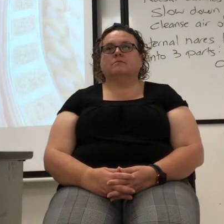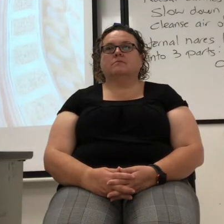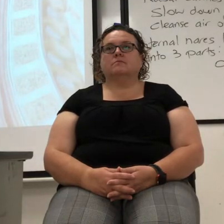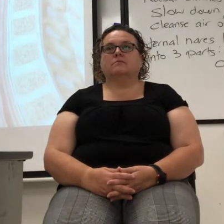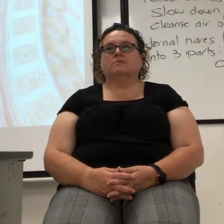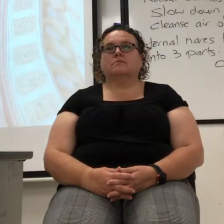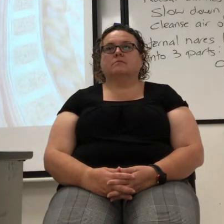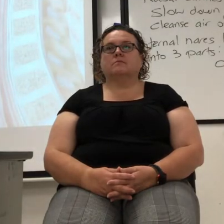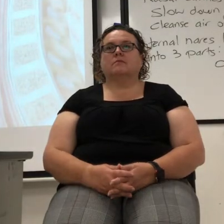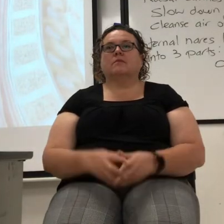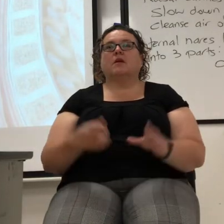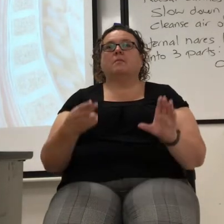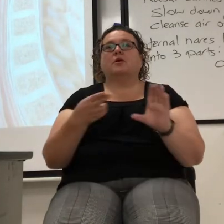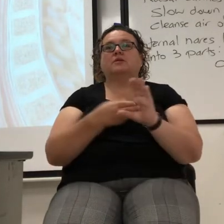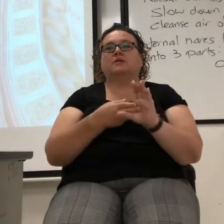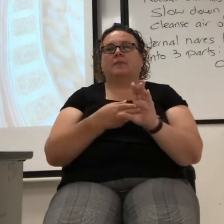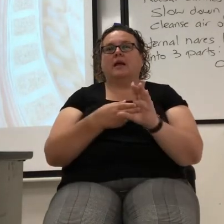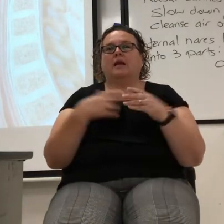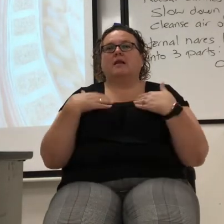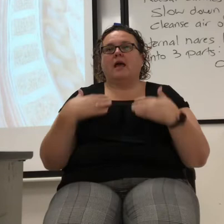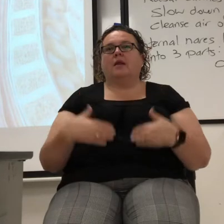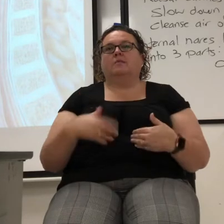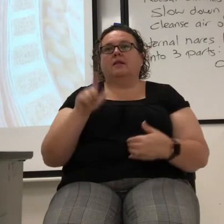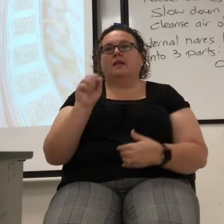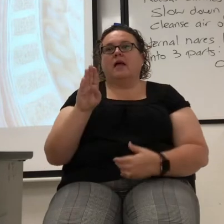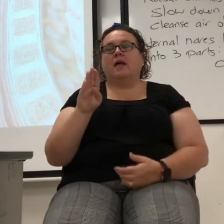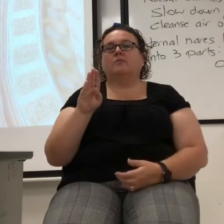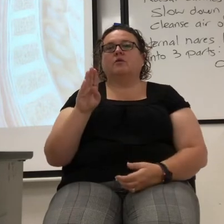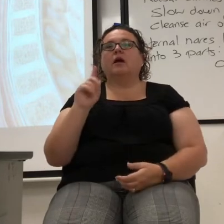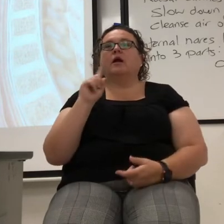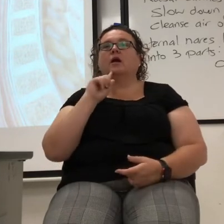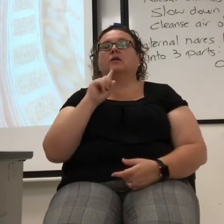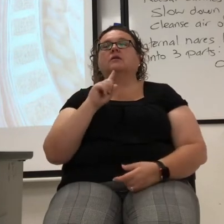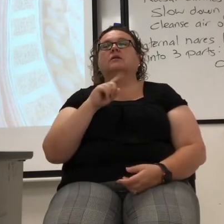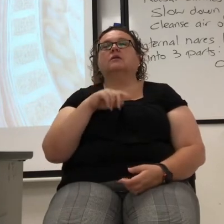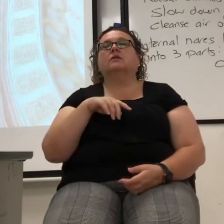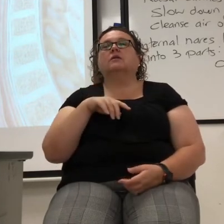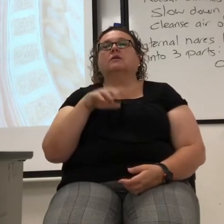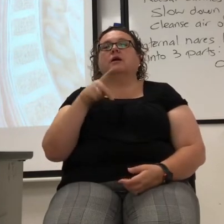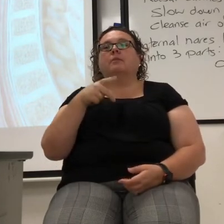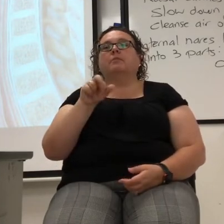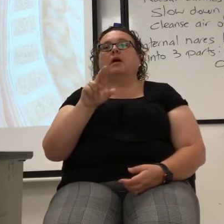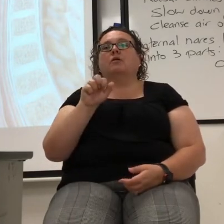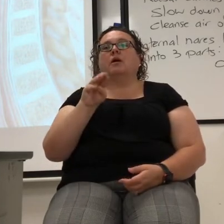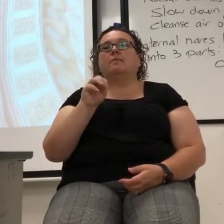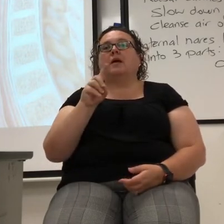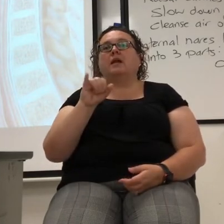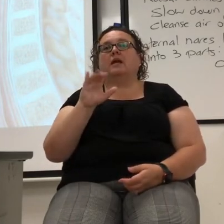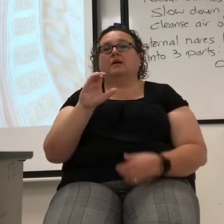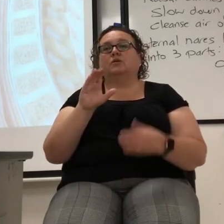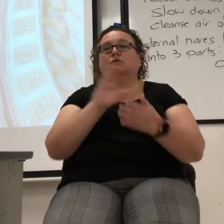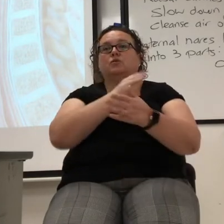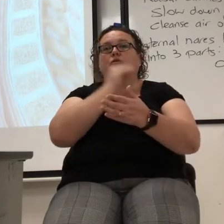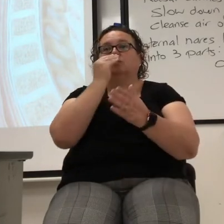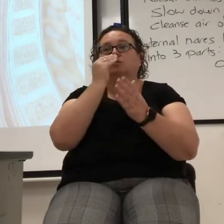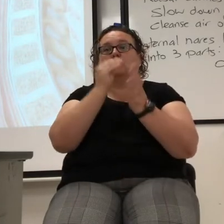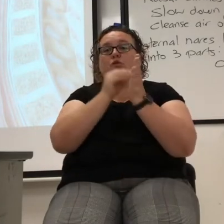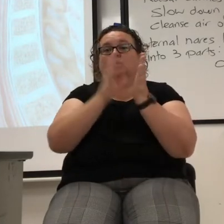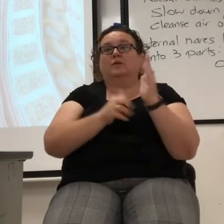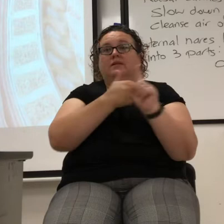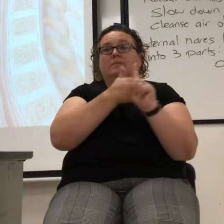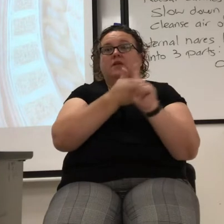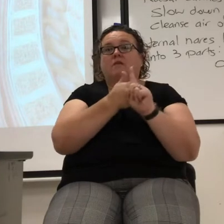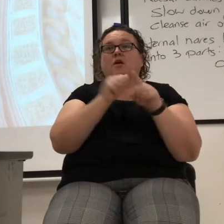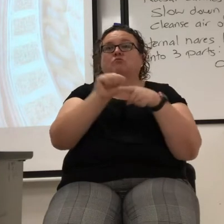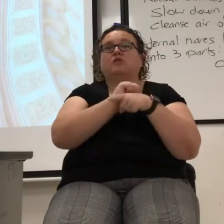Participate in an anatomy lab where paramedic students, they practice intubation. And what they have to do is,